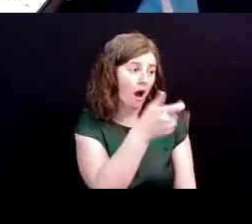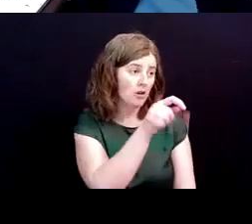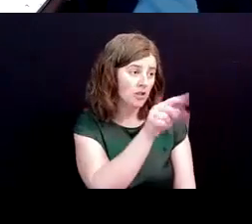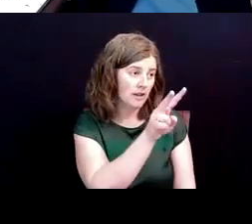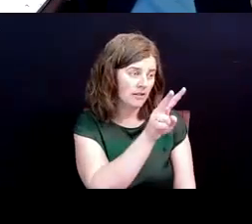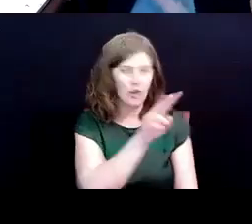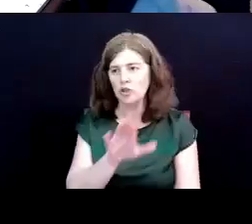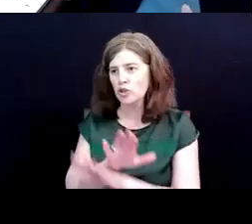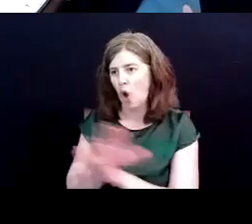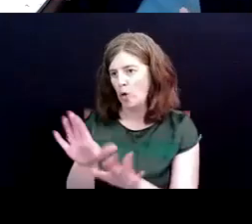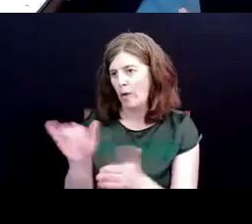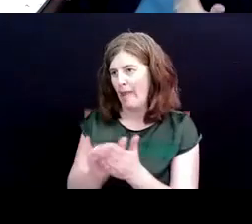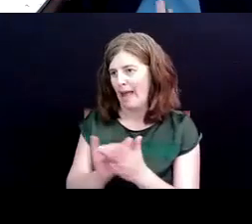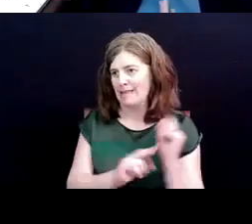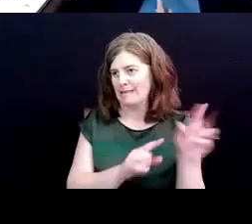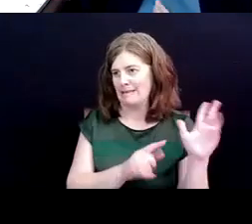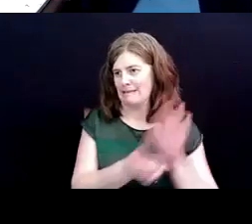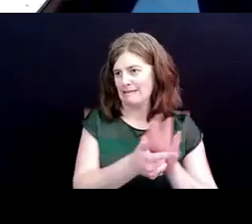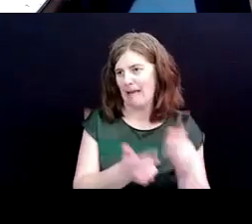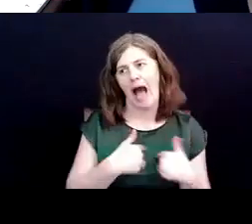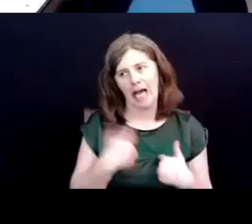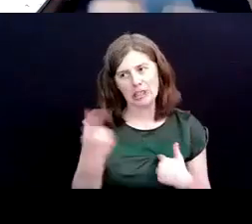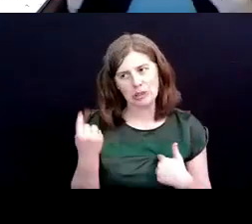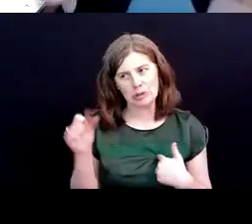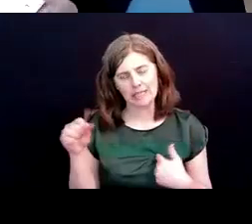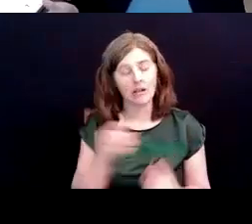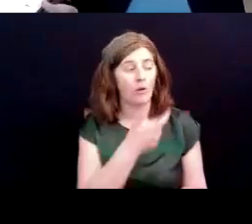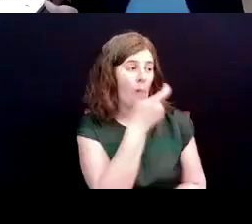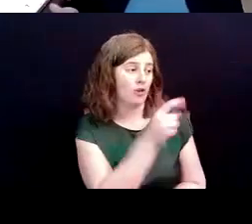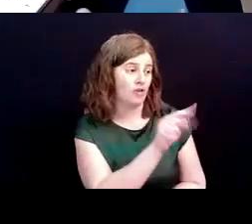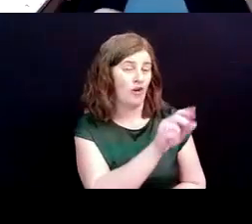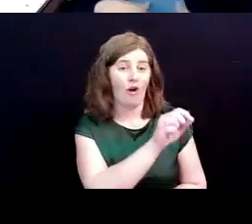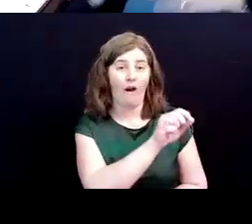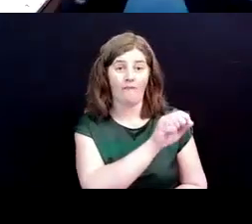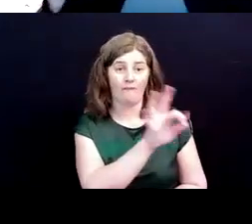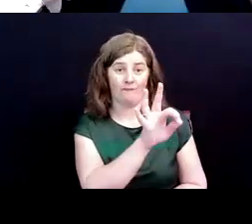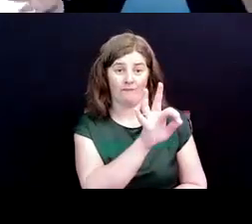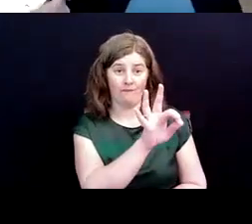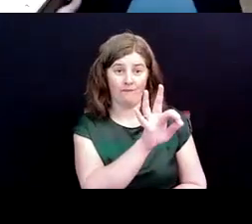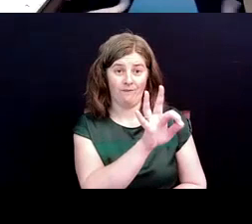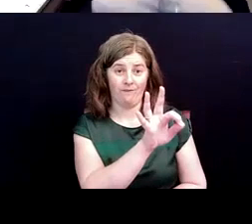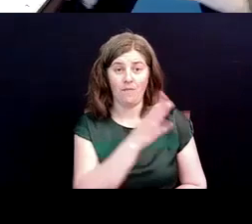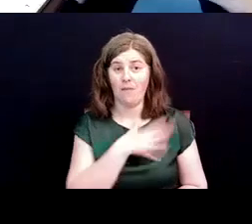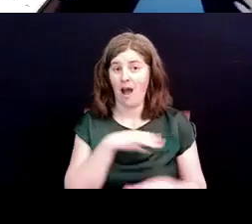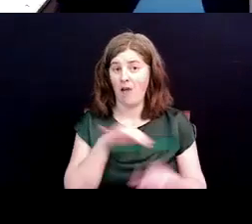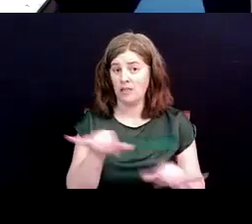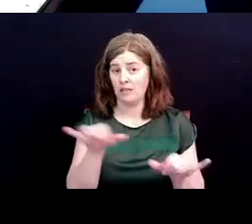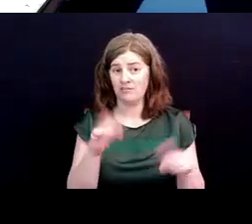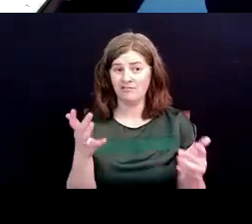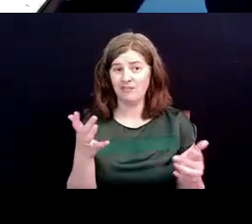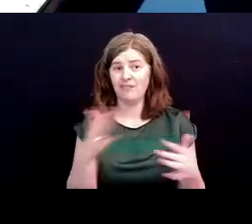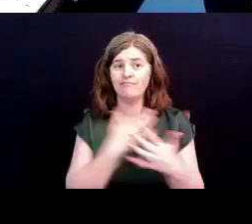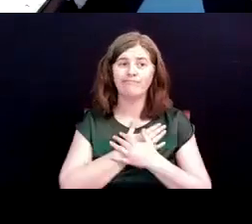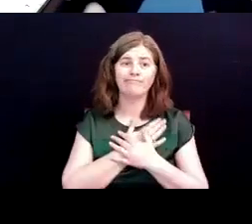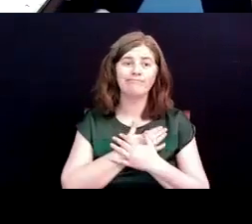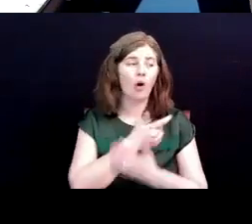way. That's technically a no-no, but that's what I do. And so I turn it off before I go to bed, but this is my routine, right? That soothes me, and I